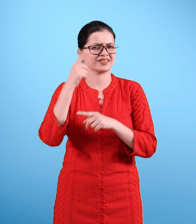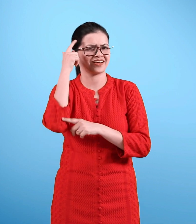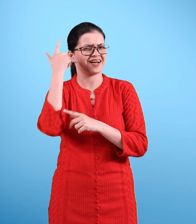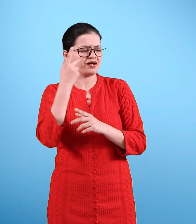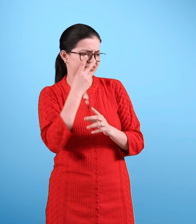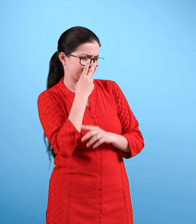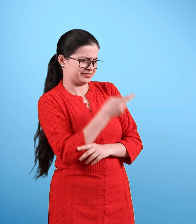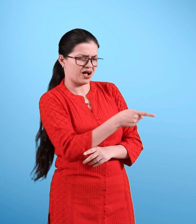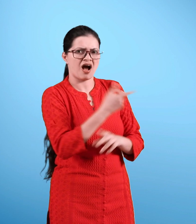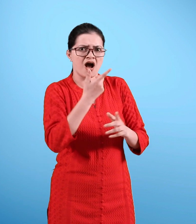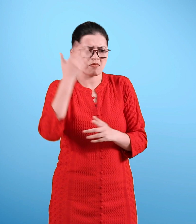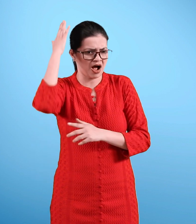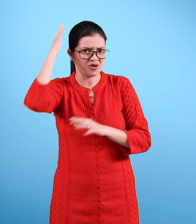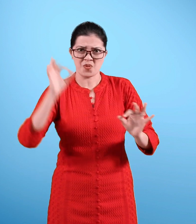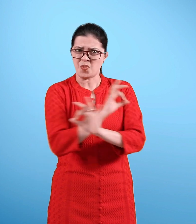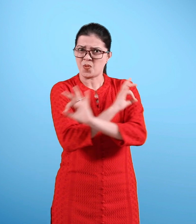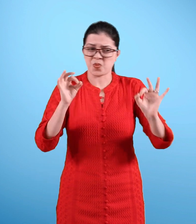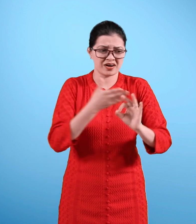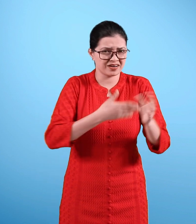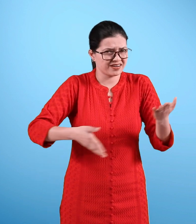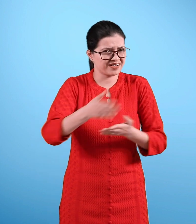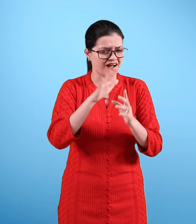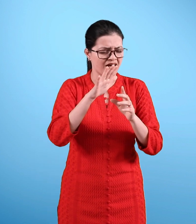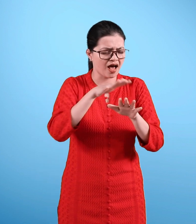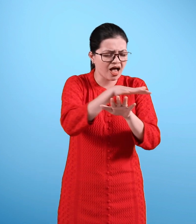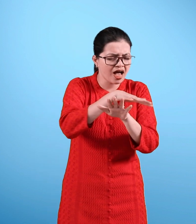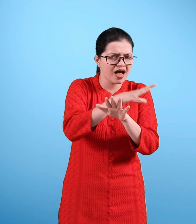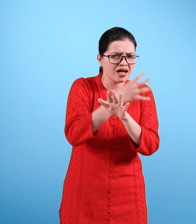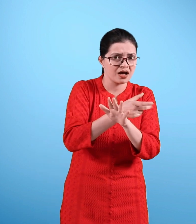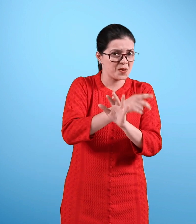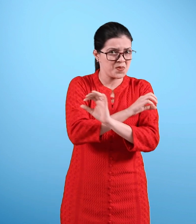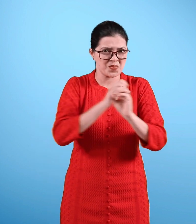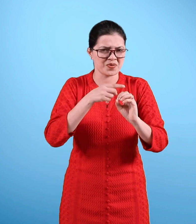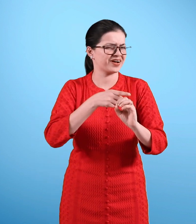This does not mean that there is no shadow. After all, the light from the